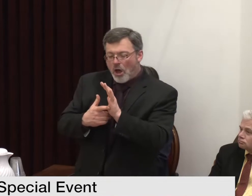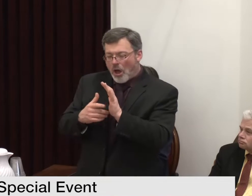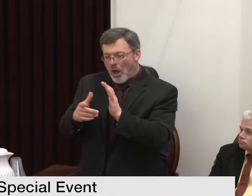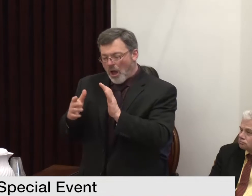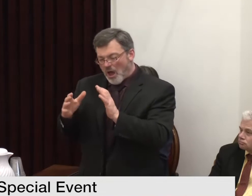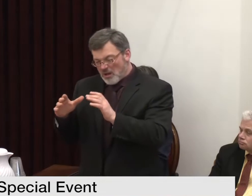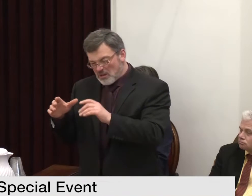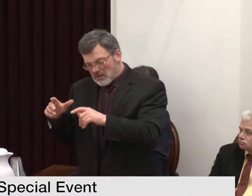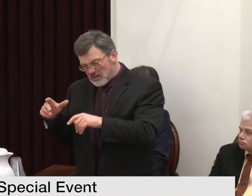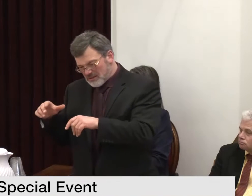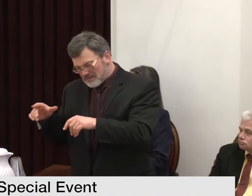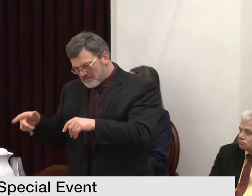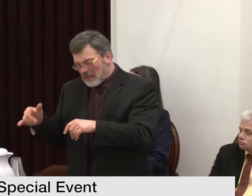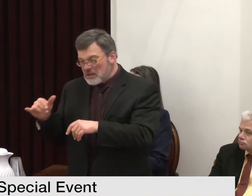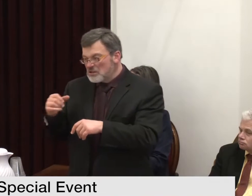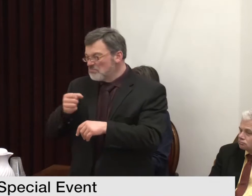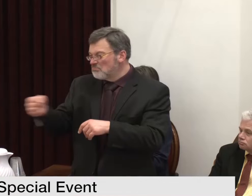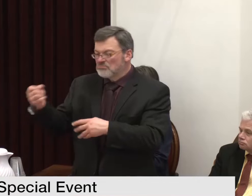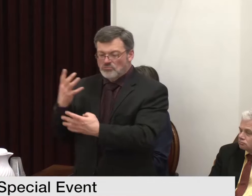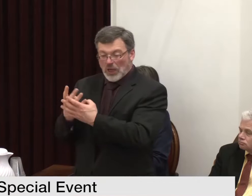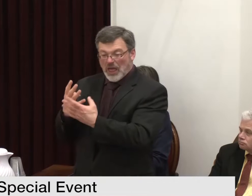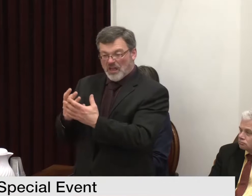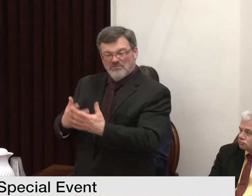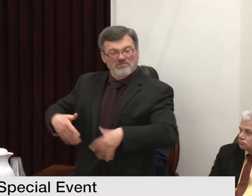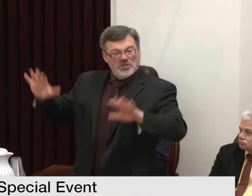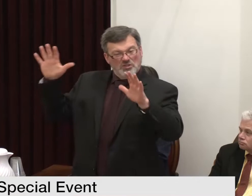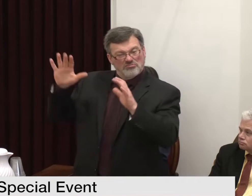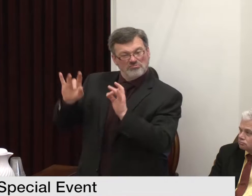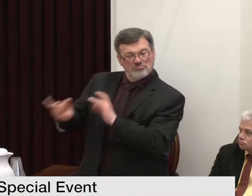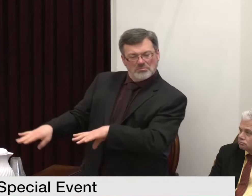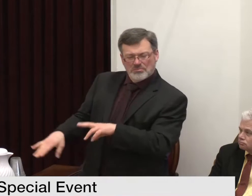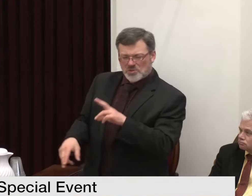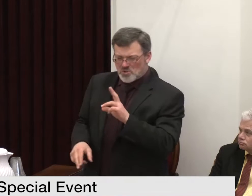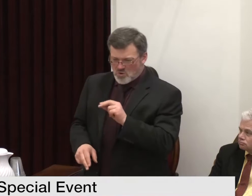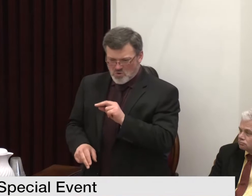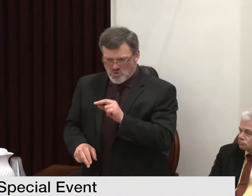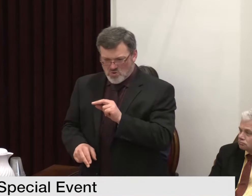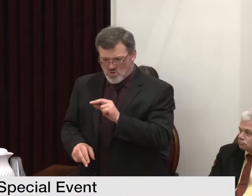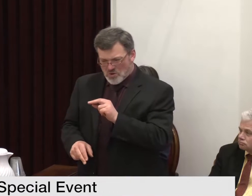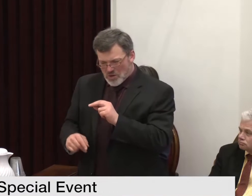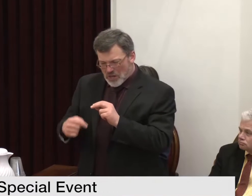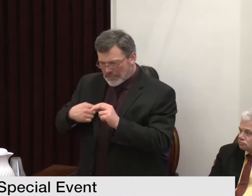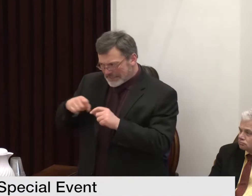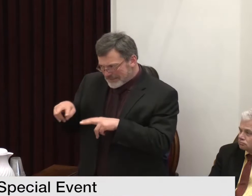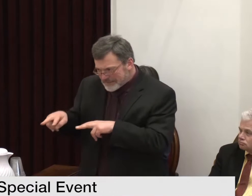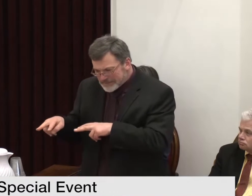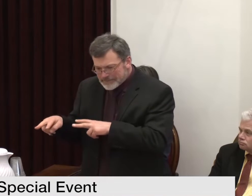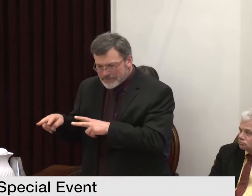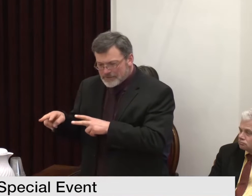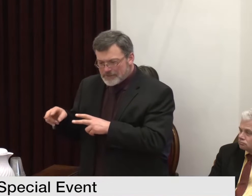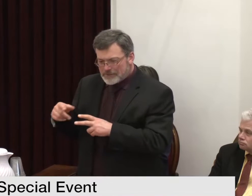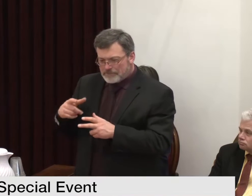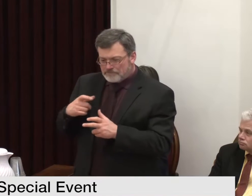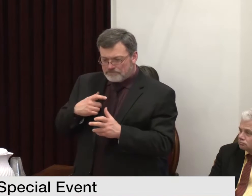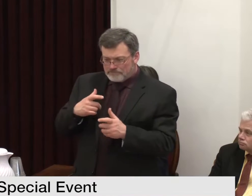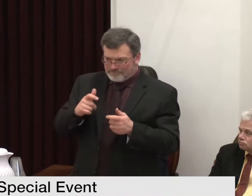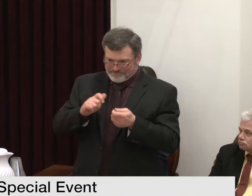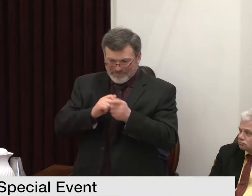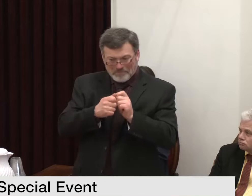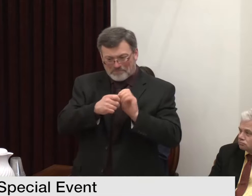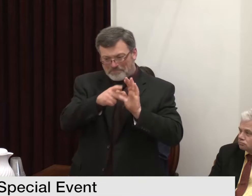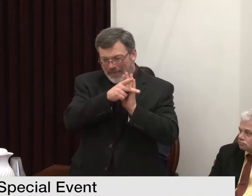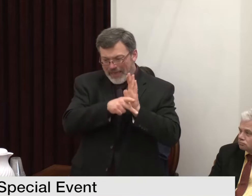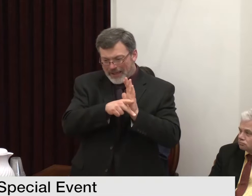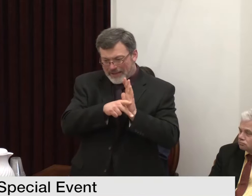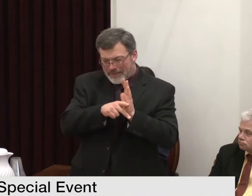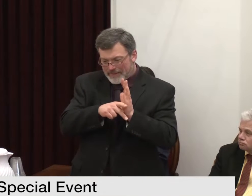accountability, because we weren't ready. We put the policy idea ahead of the fundamentals, the